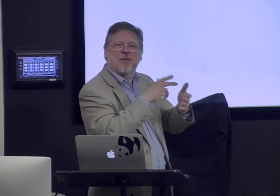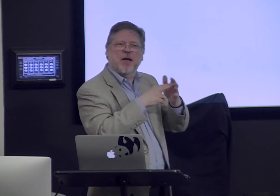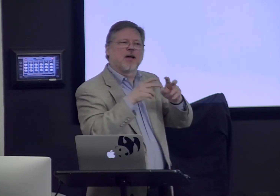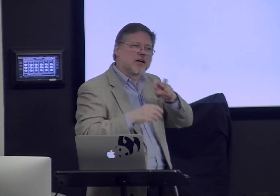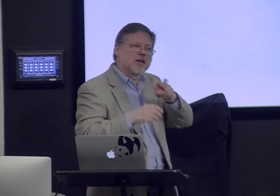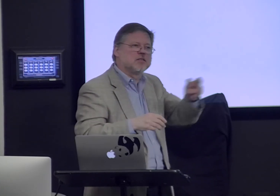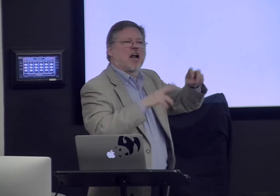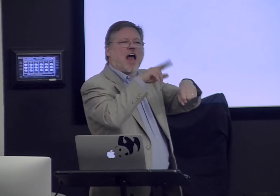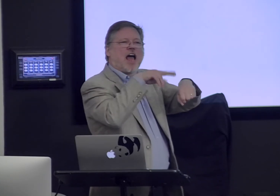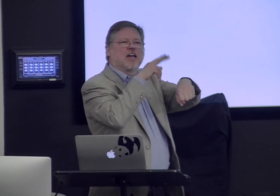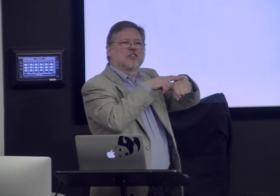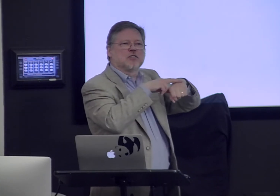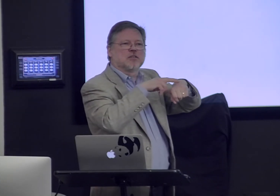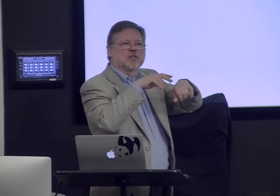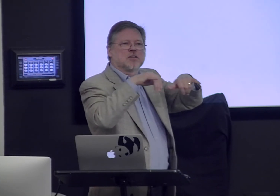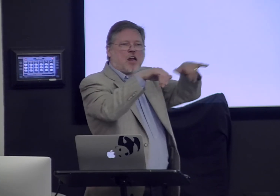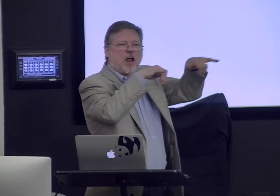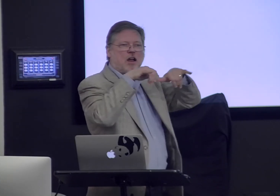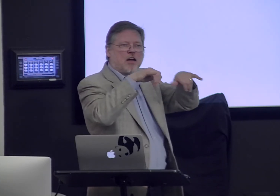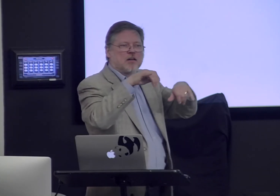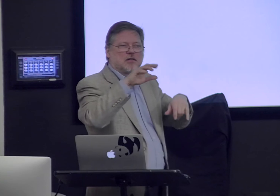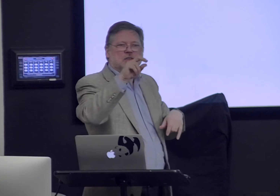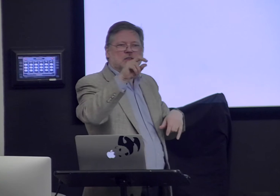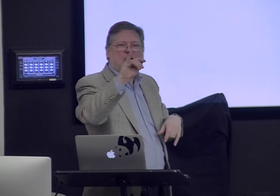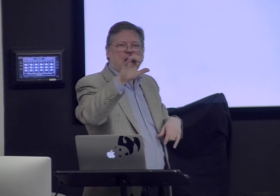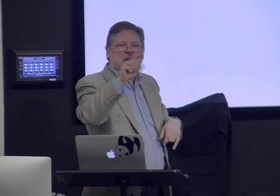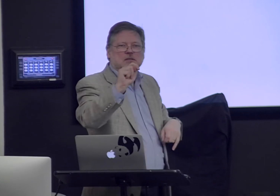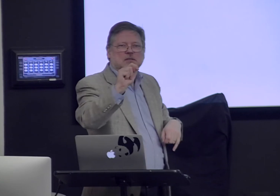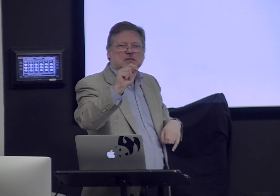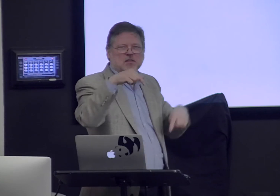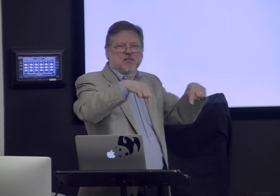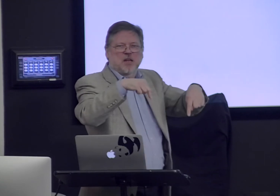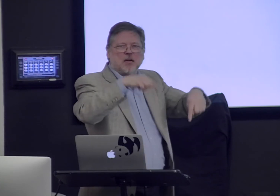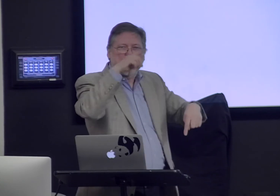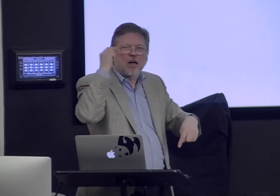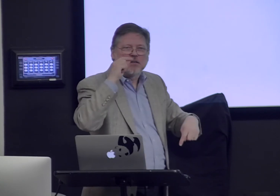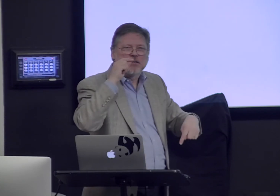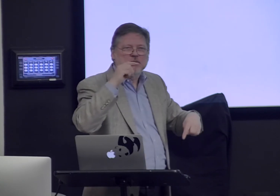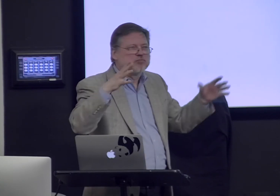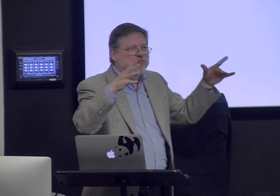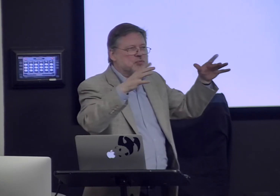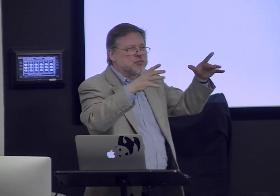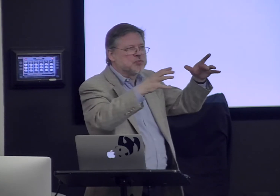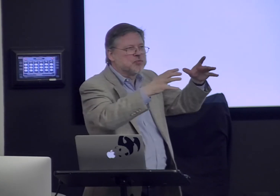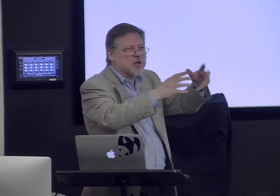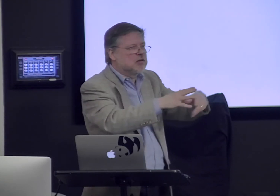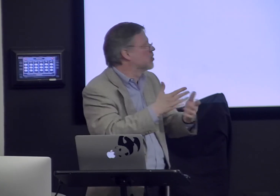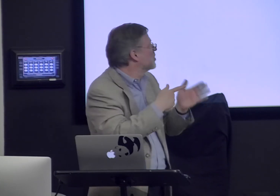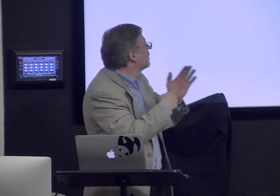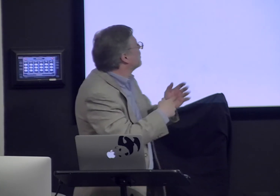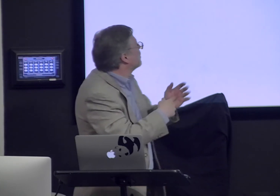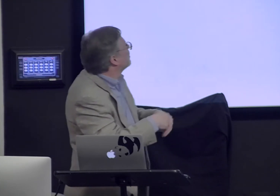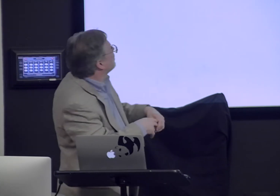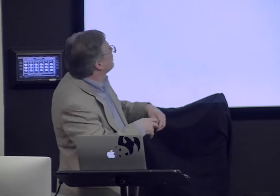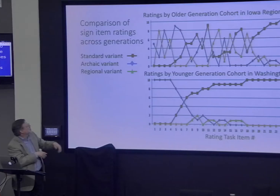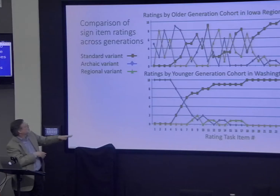area, sometimes we forget about signs that we used to use in our home areas or regional dialects because we start to